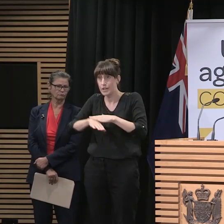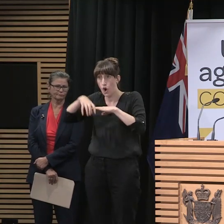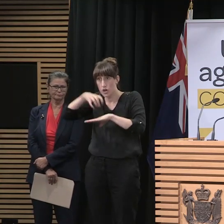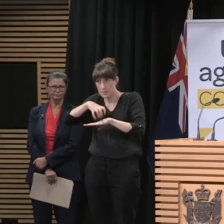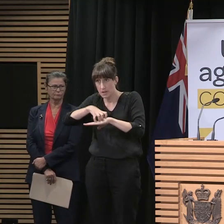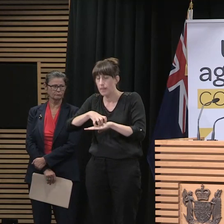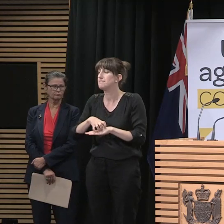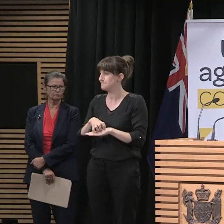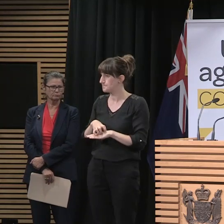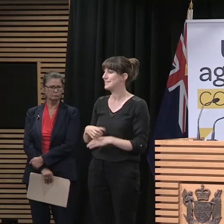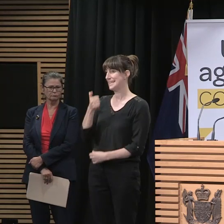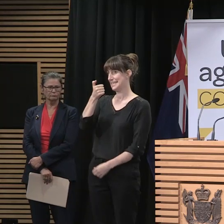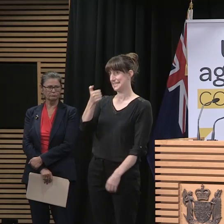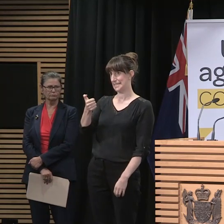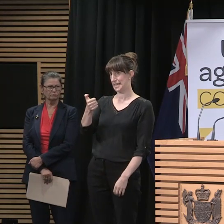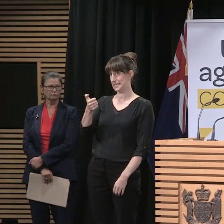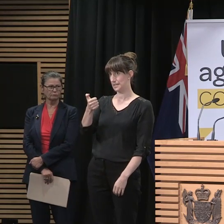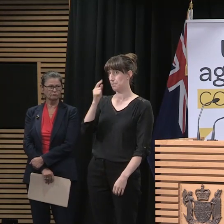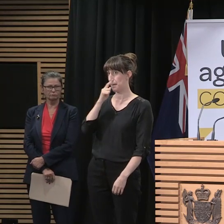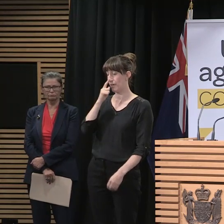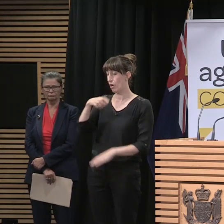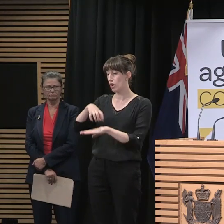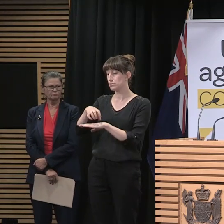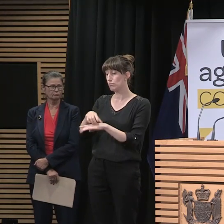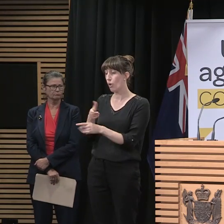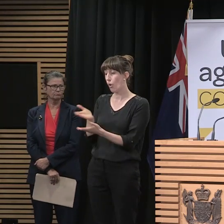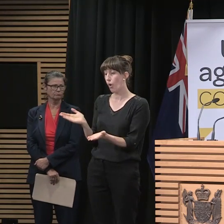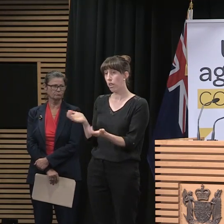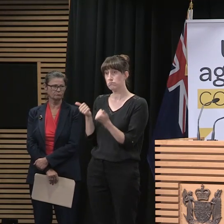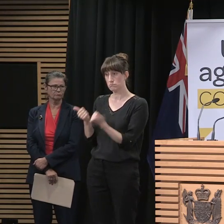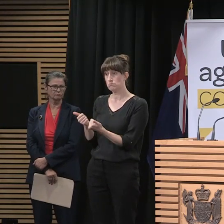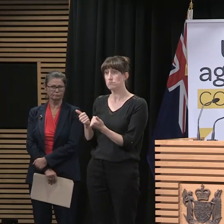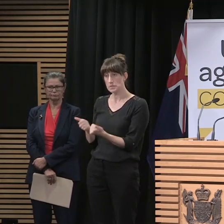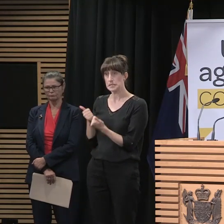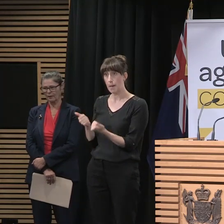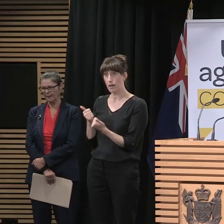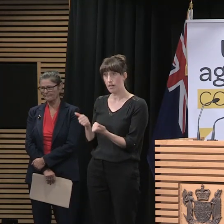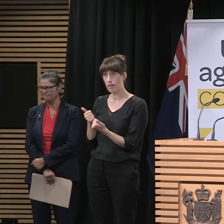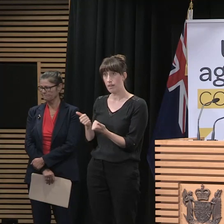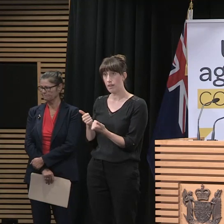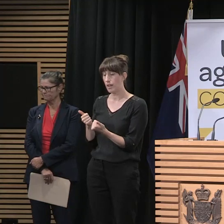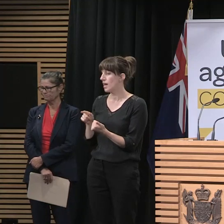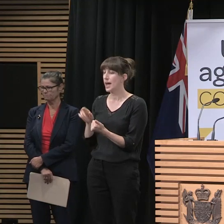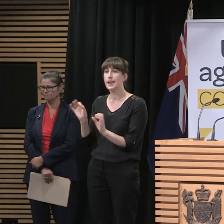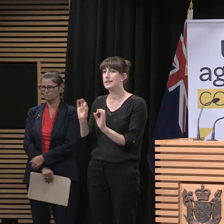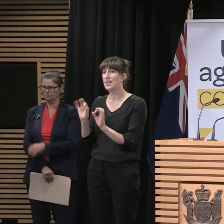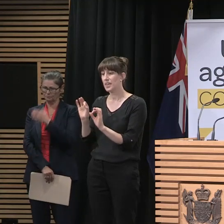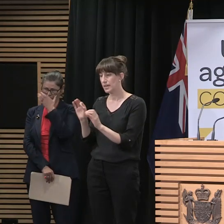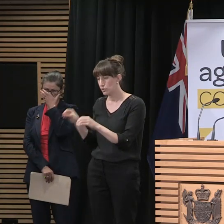people who are in hospital, and they are all stable, and none of our cases to date has required intensive